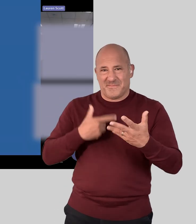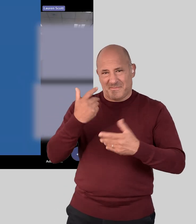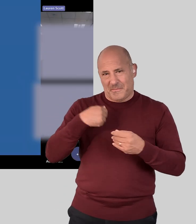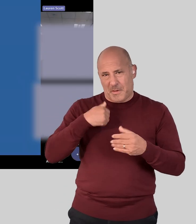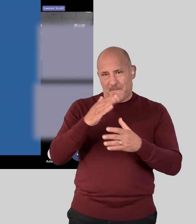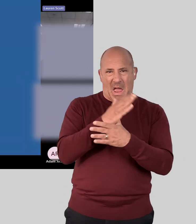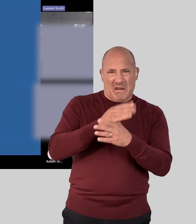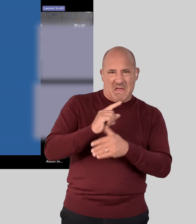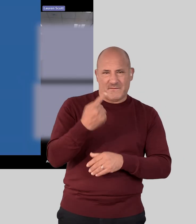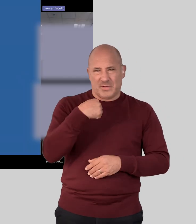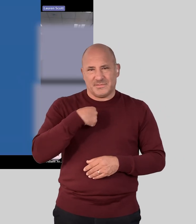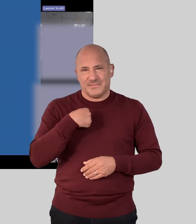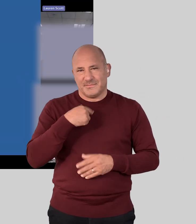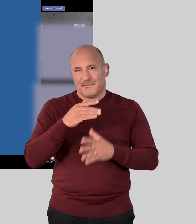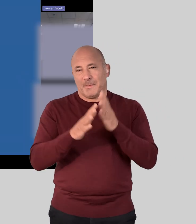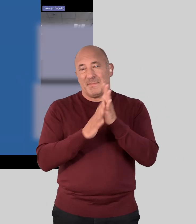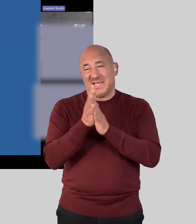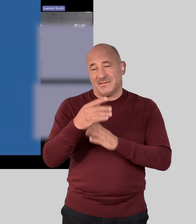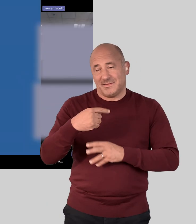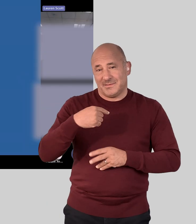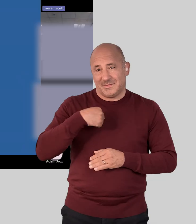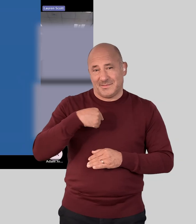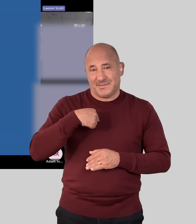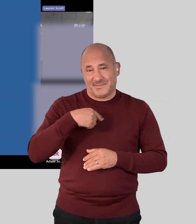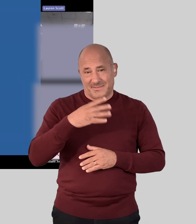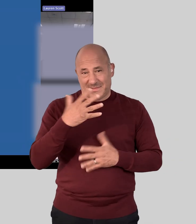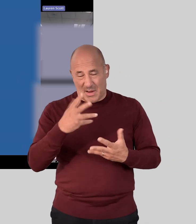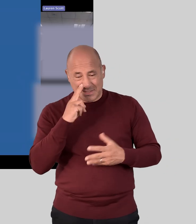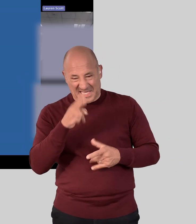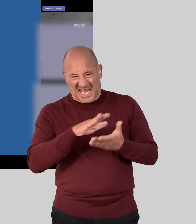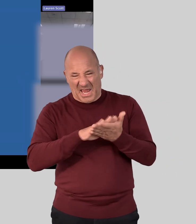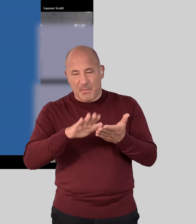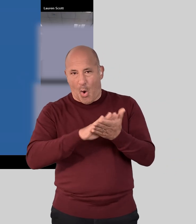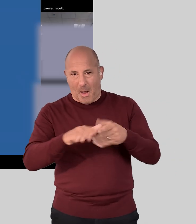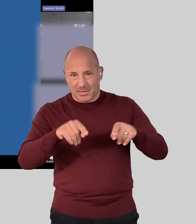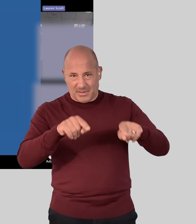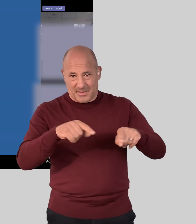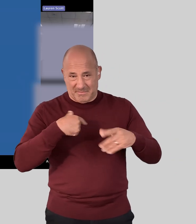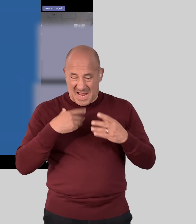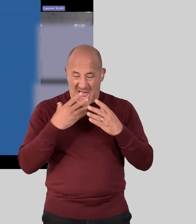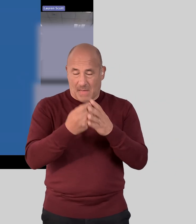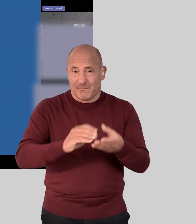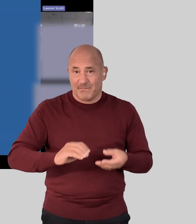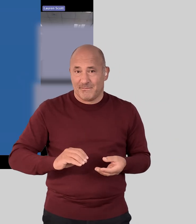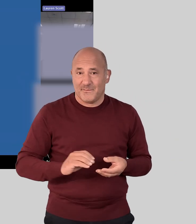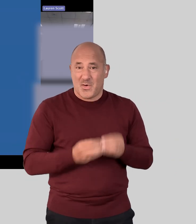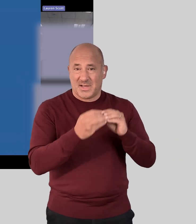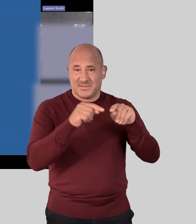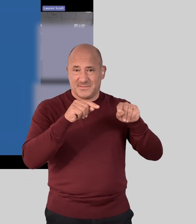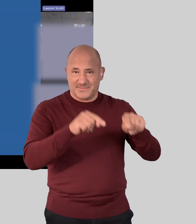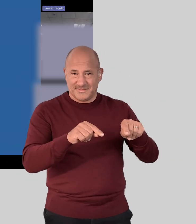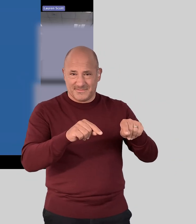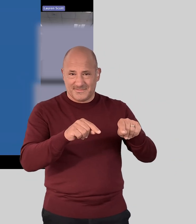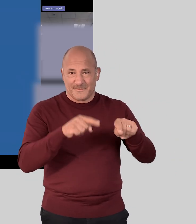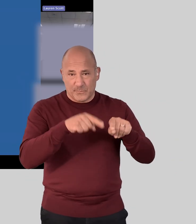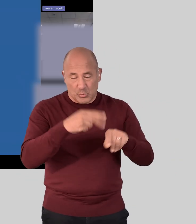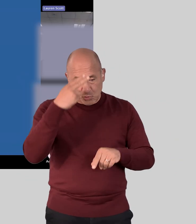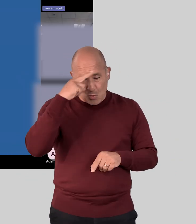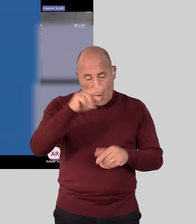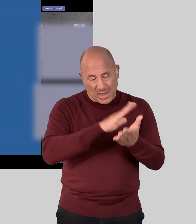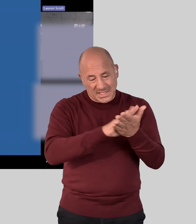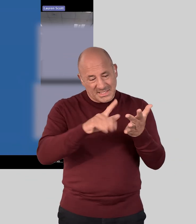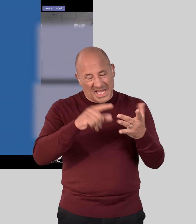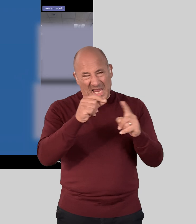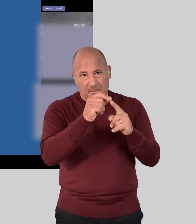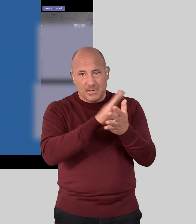When I say that I'm a pioneer, that means I helped create what is called hip hop today. In fact, I'm